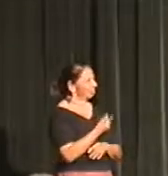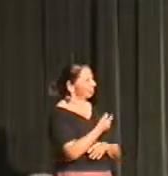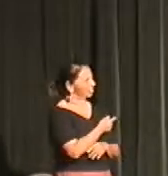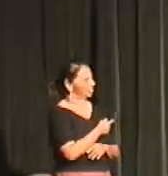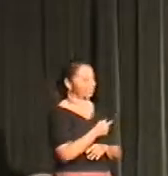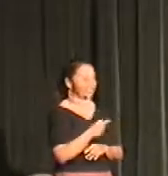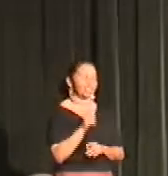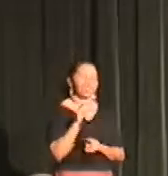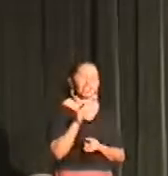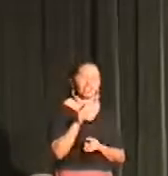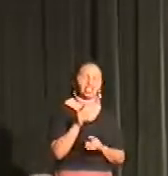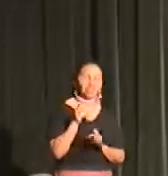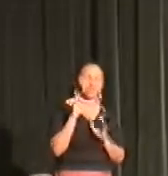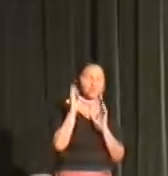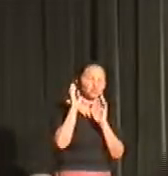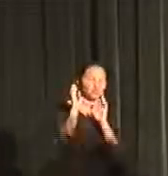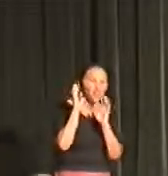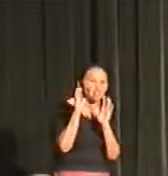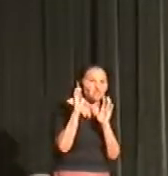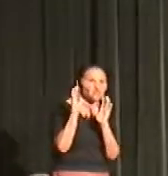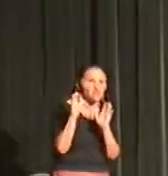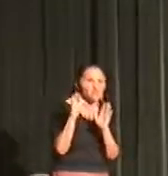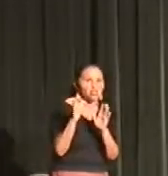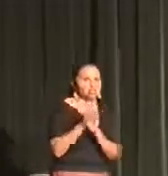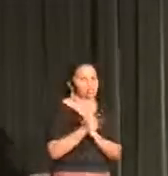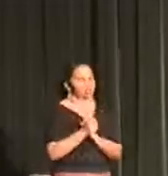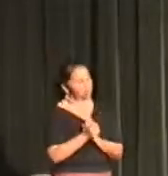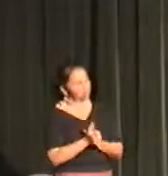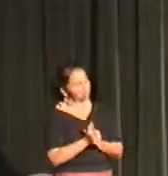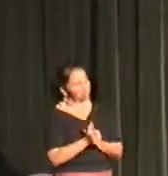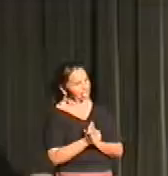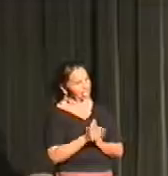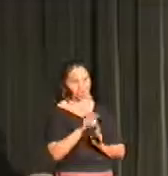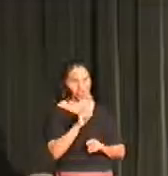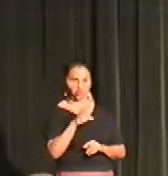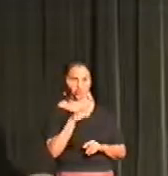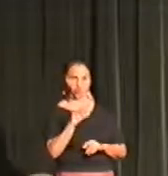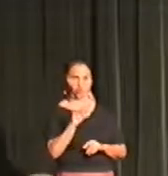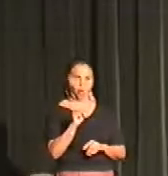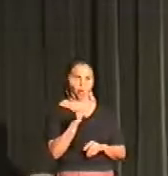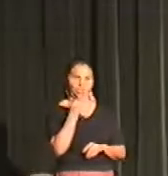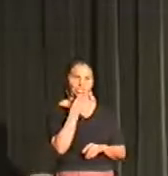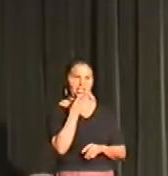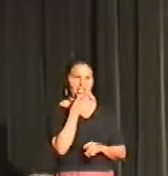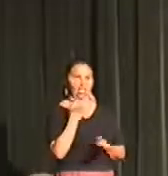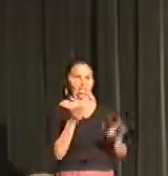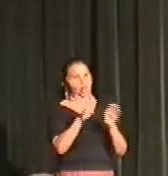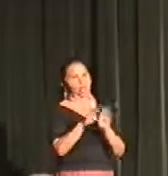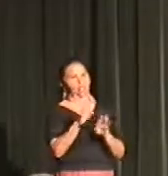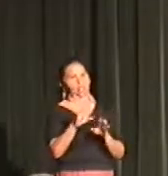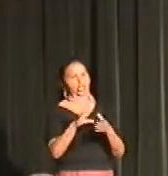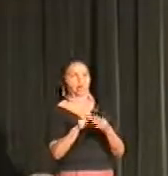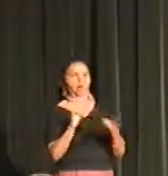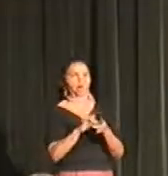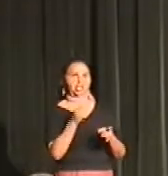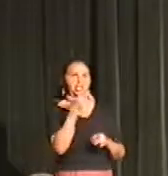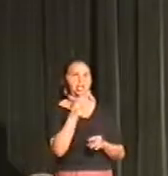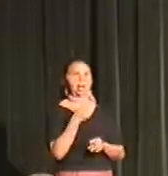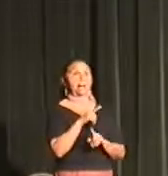him. But he was just phenomenal. And one of the things that Norm always said when he was closing was he'd say, you know, but for the